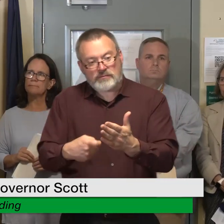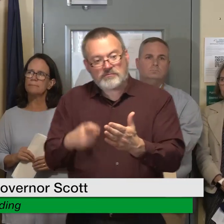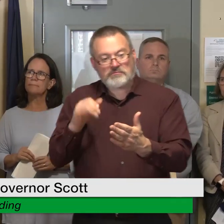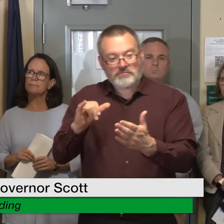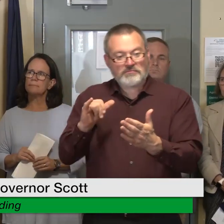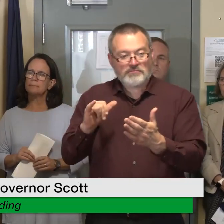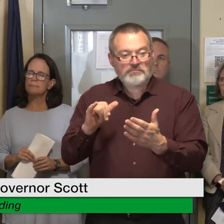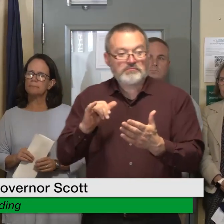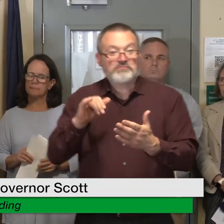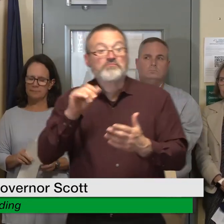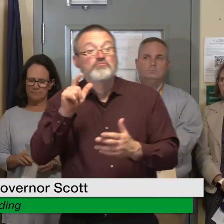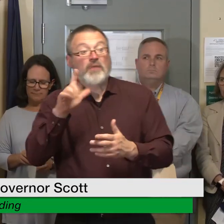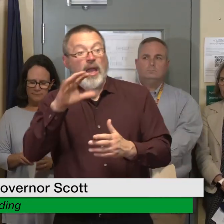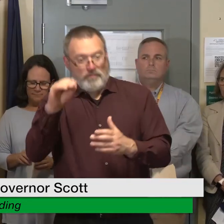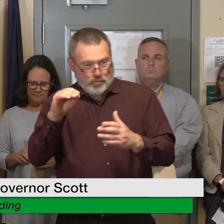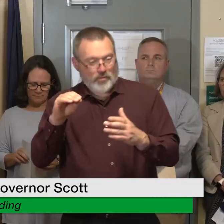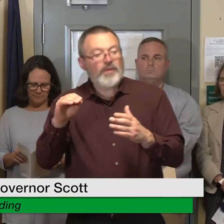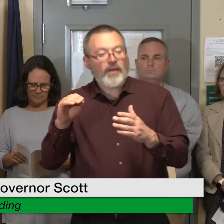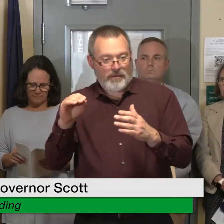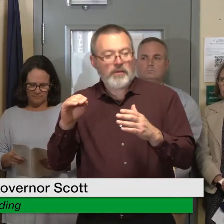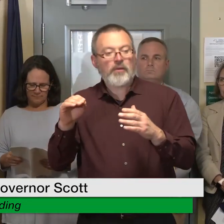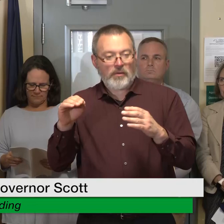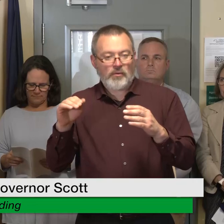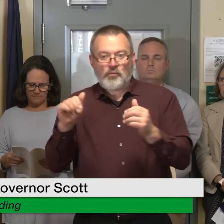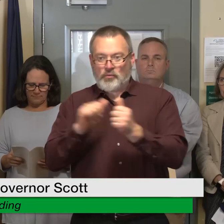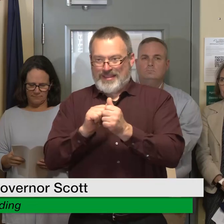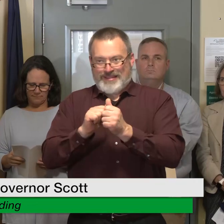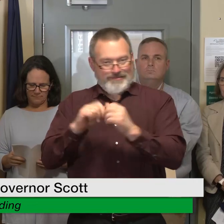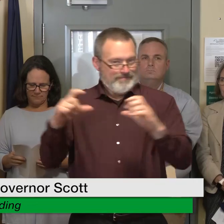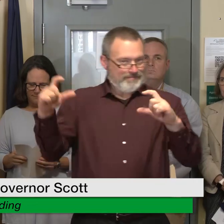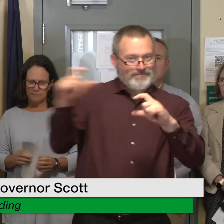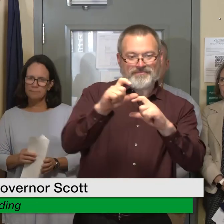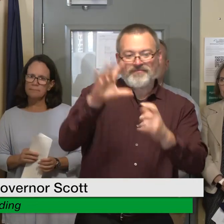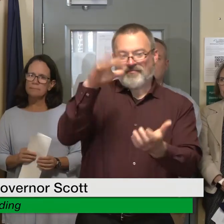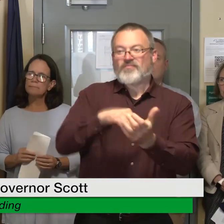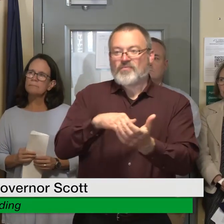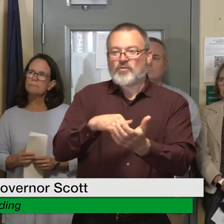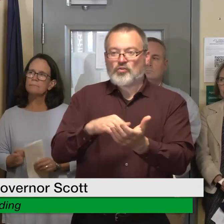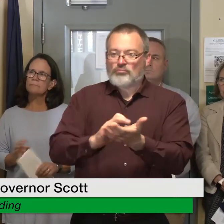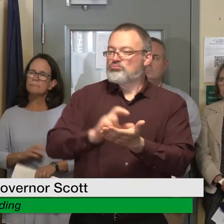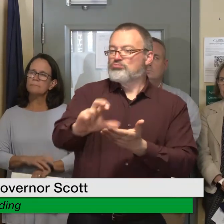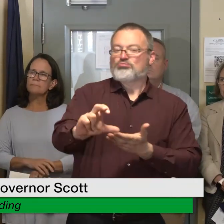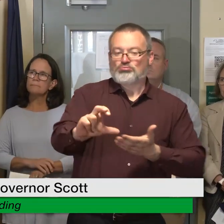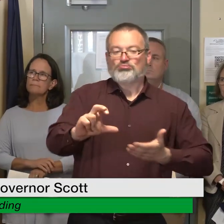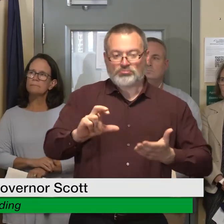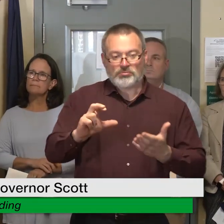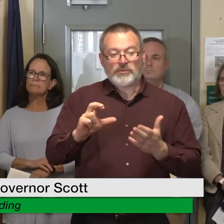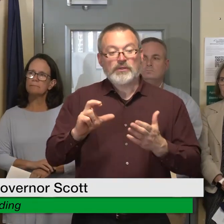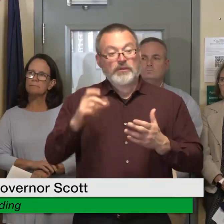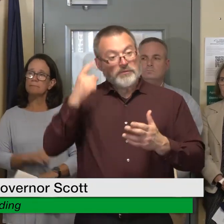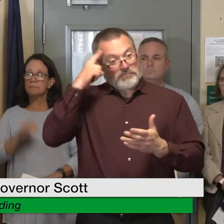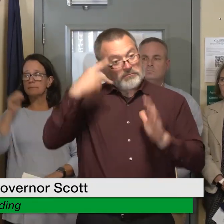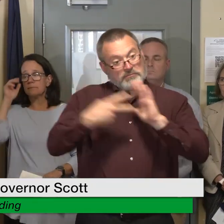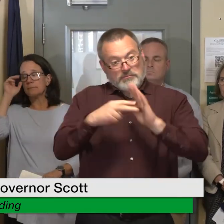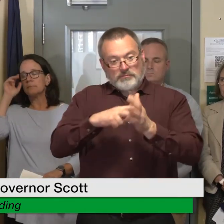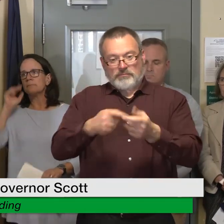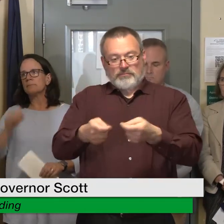provide a full $5,000 incentive to Vermonters replacing flood-damaged